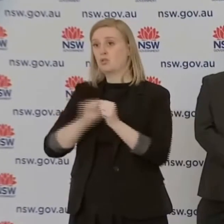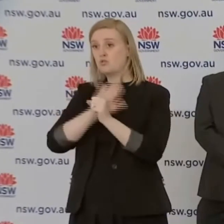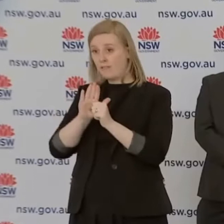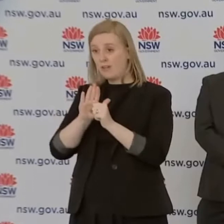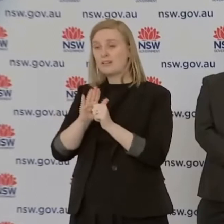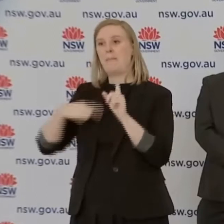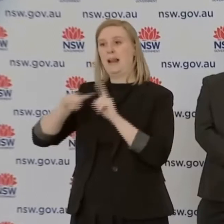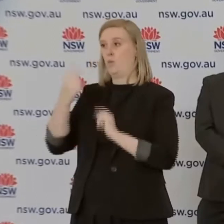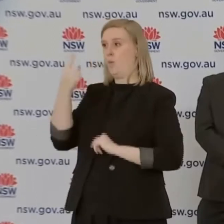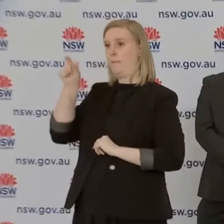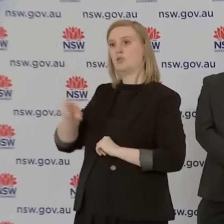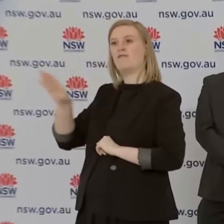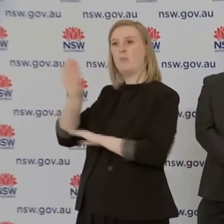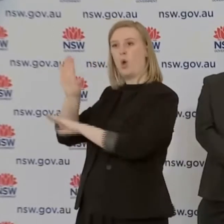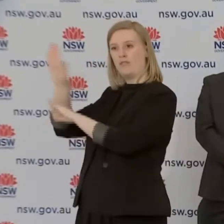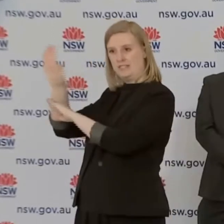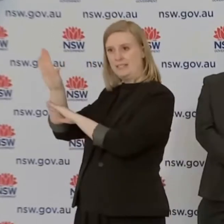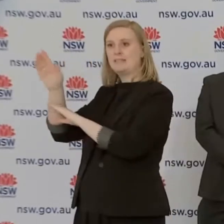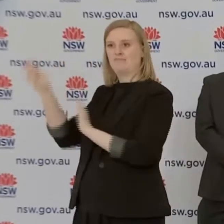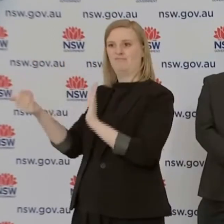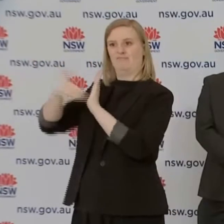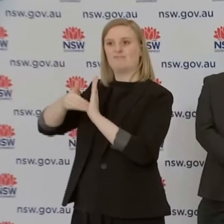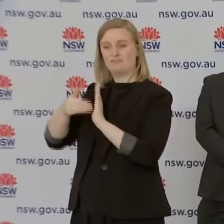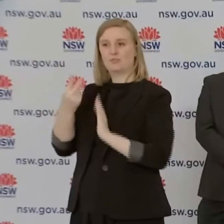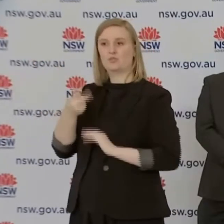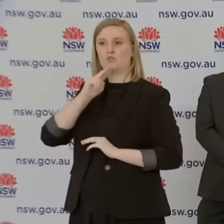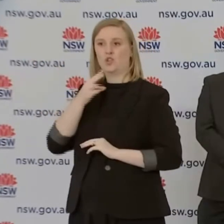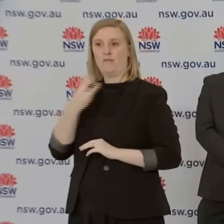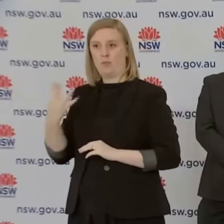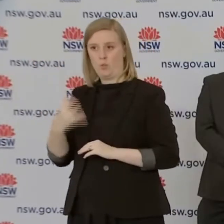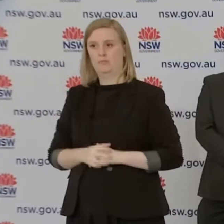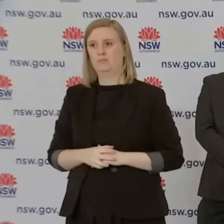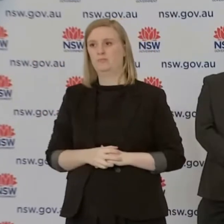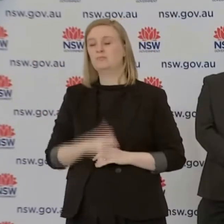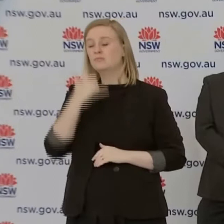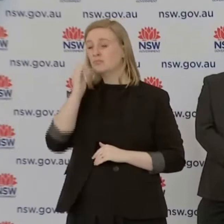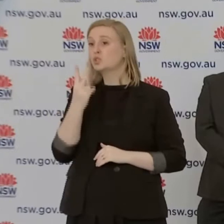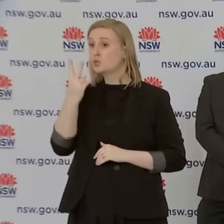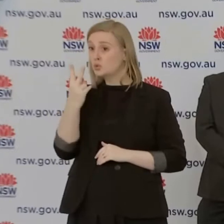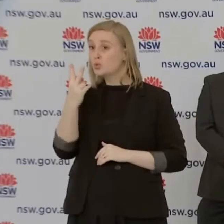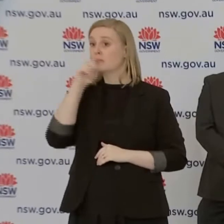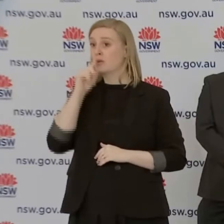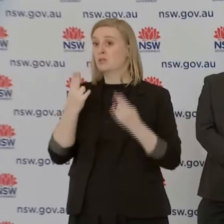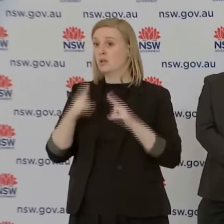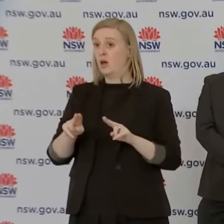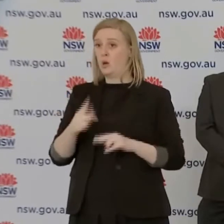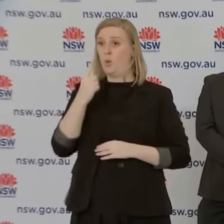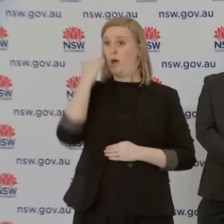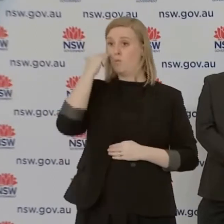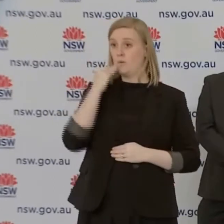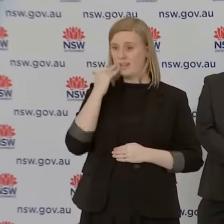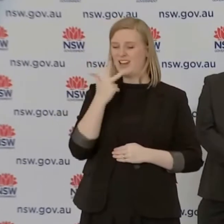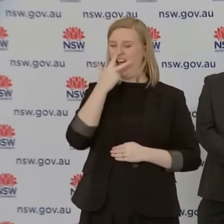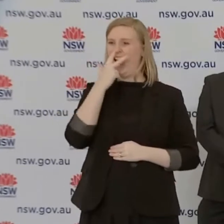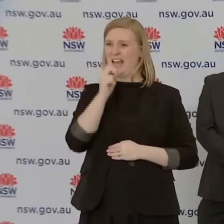overseas case. In terms of the, tragically, there were 2 deaths. A woman in her 80s from the Inner West died at Royal Prince